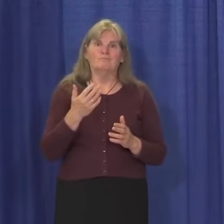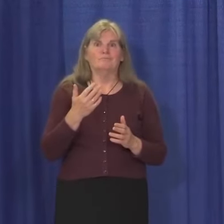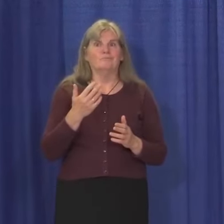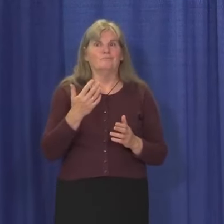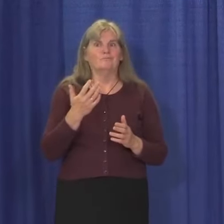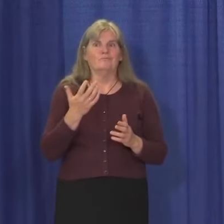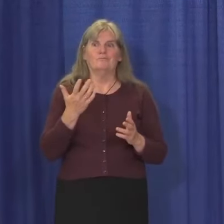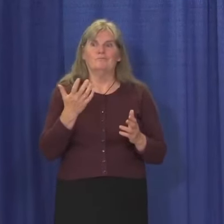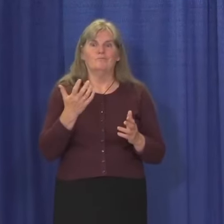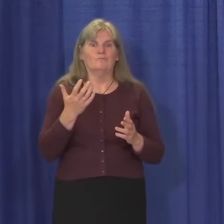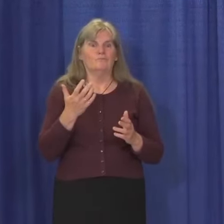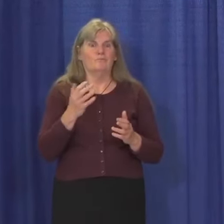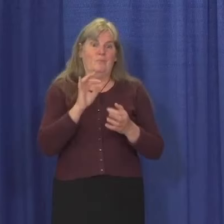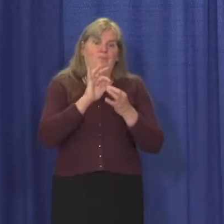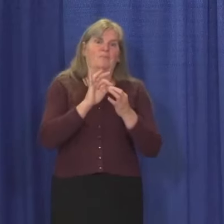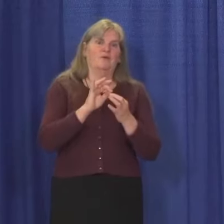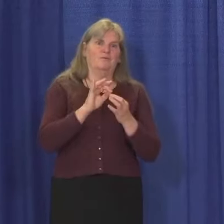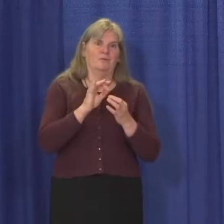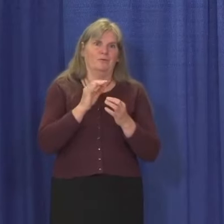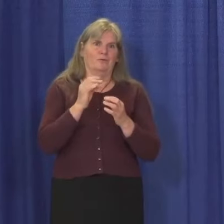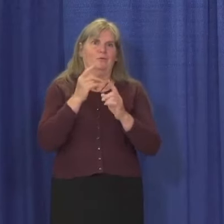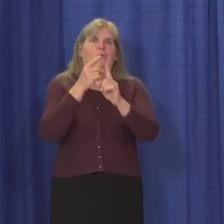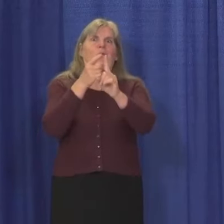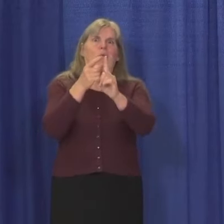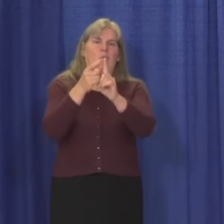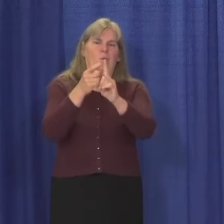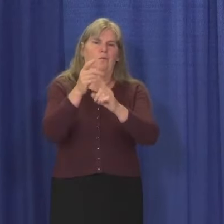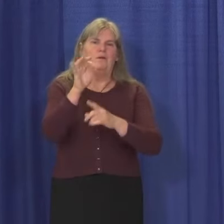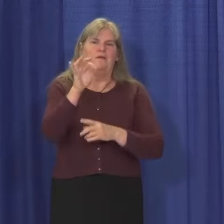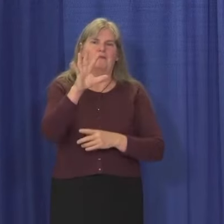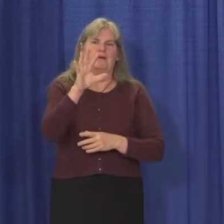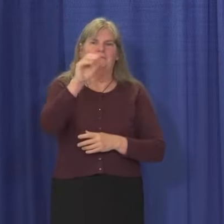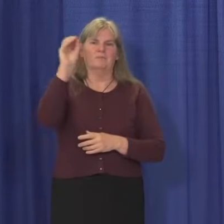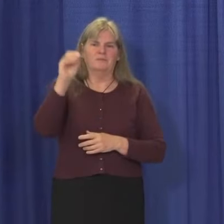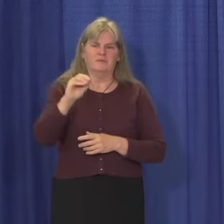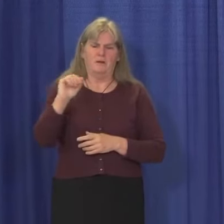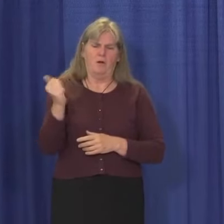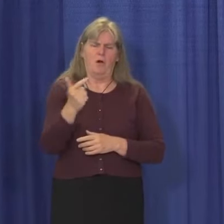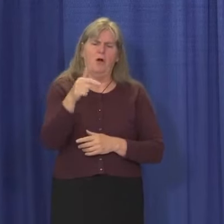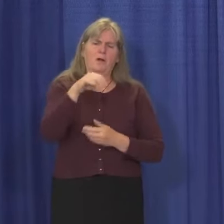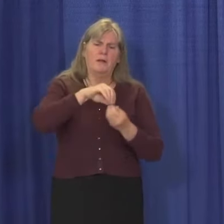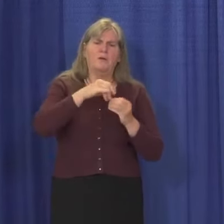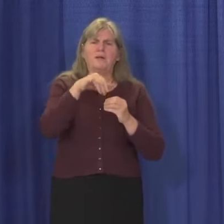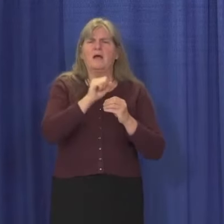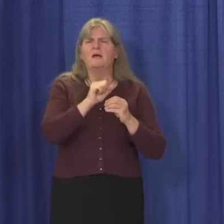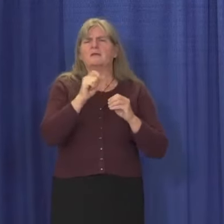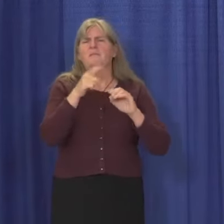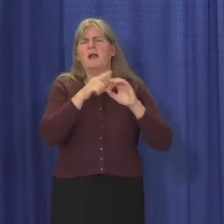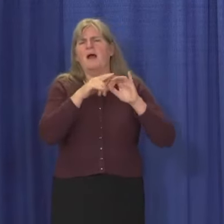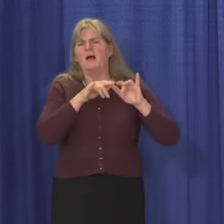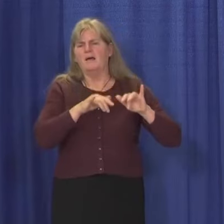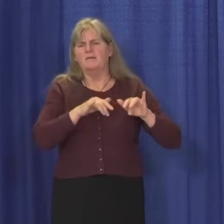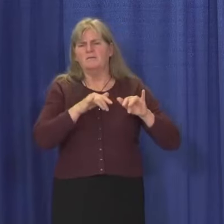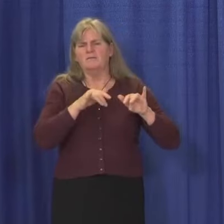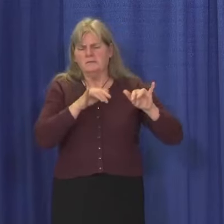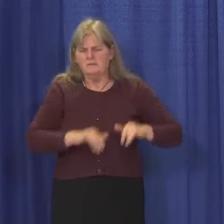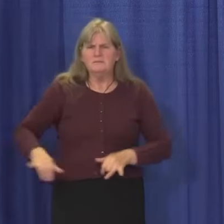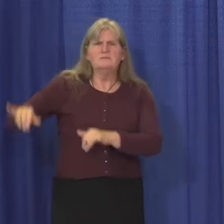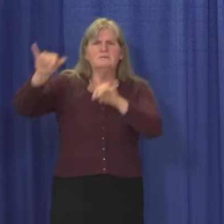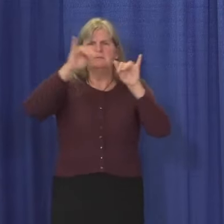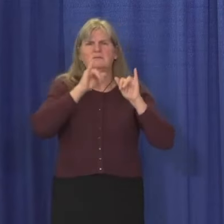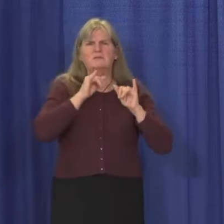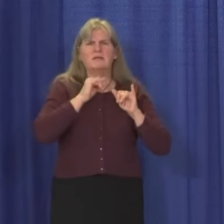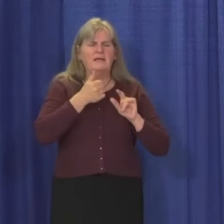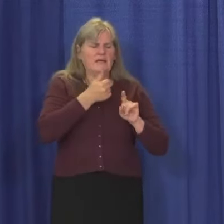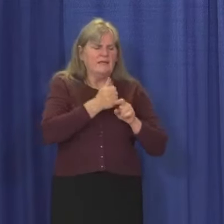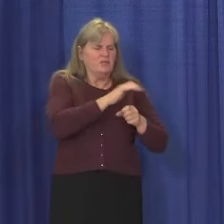overall 95%, but that is a uniform 95%. And because then we are